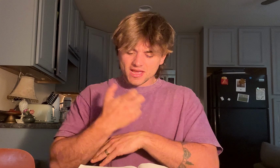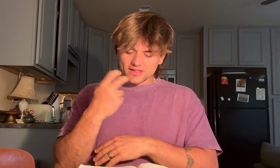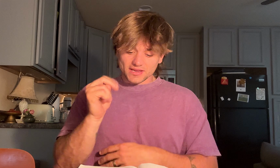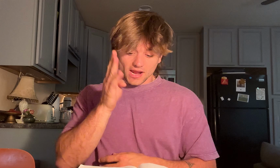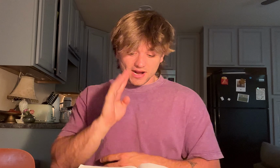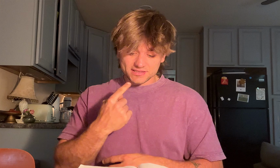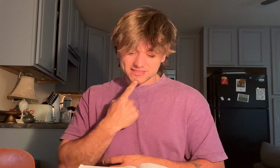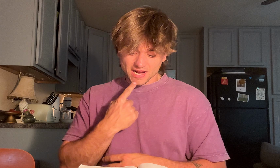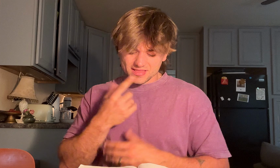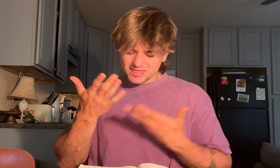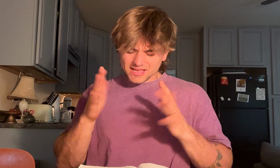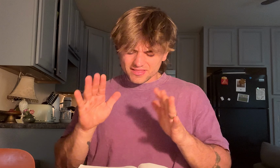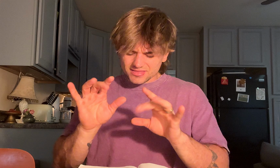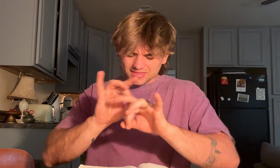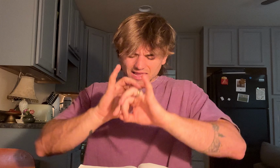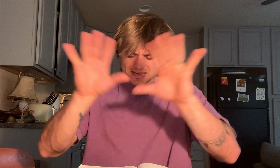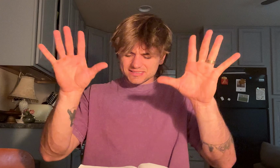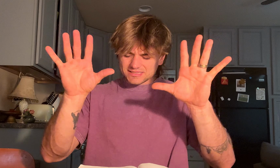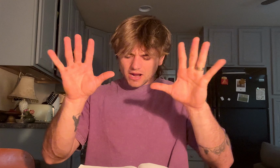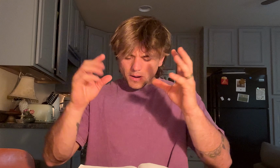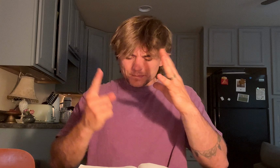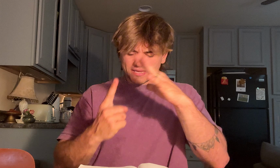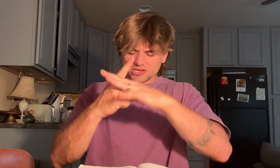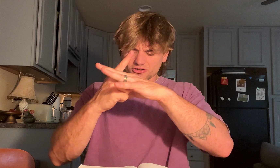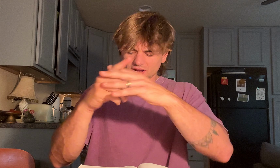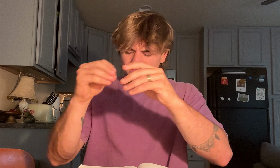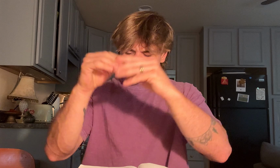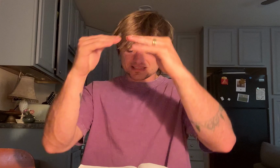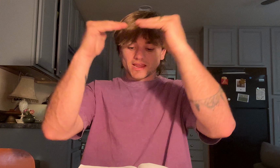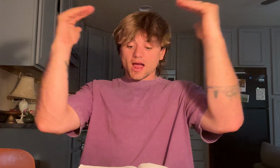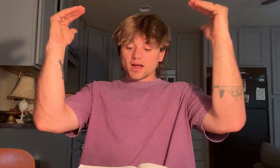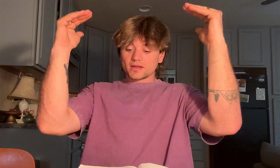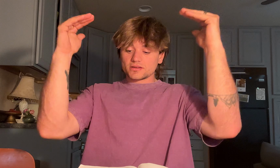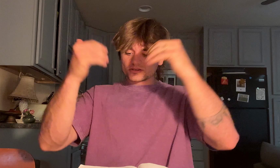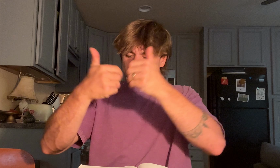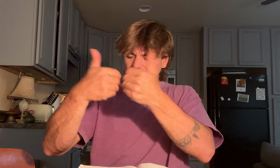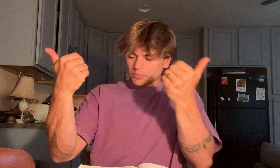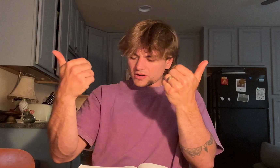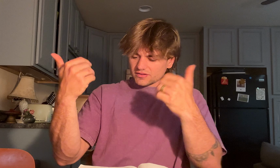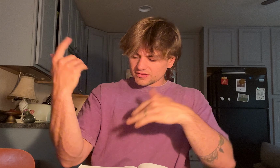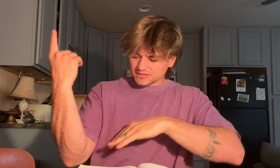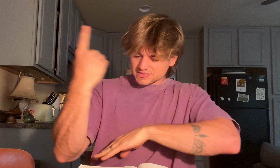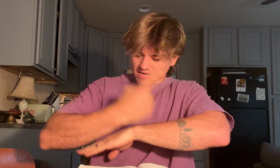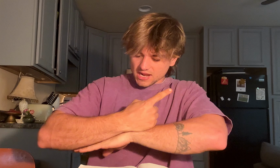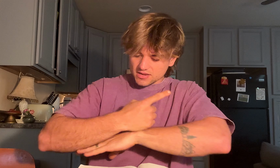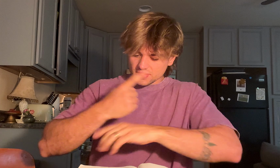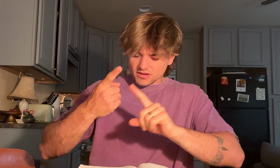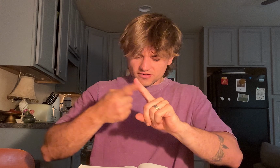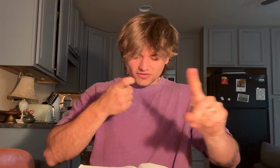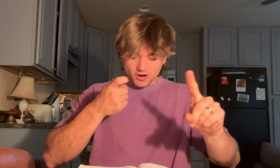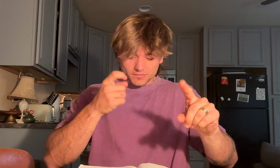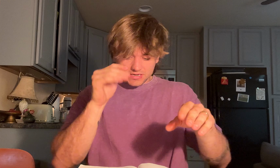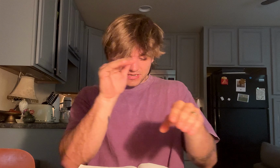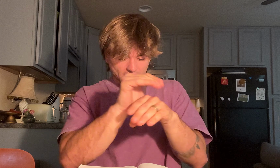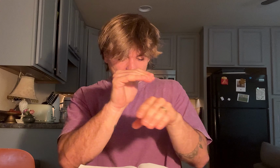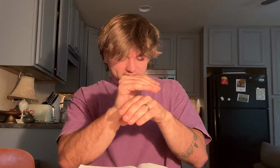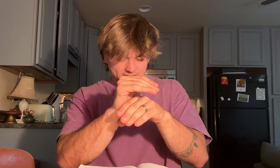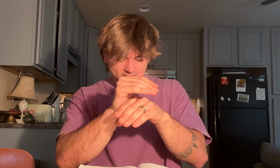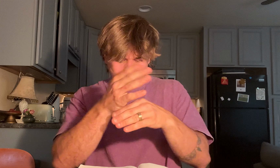Then God said, "Let lights appear in the sky to separate the day from night.